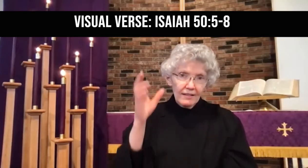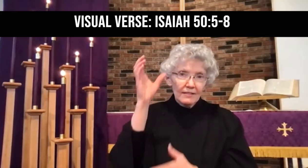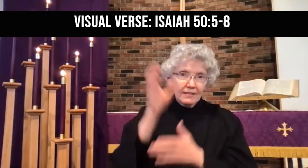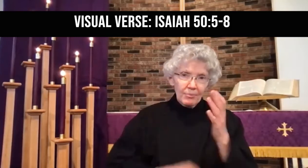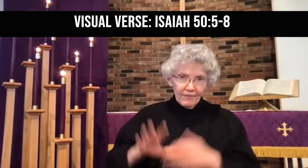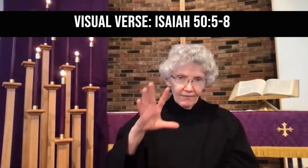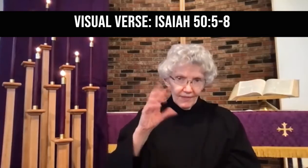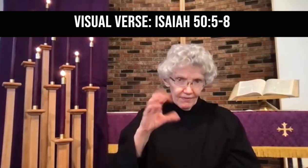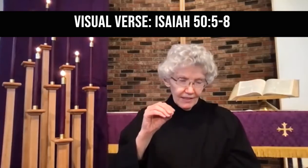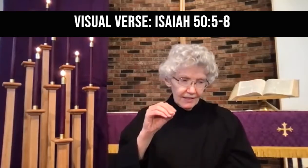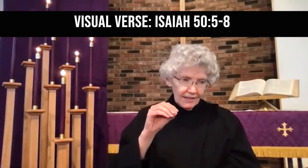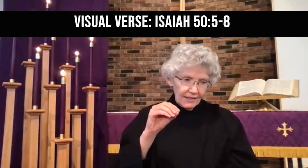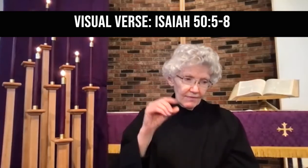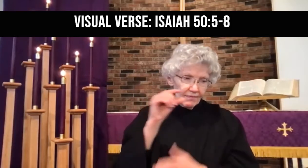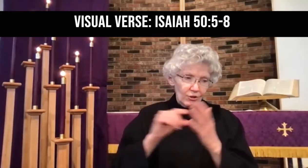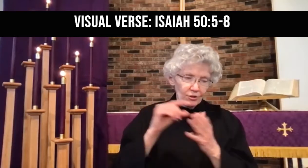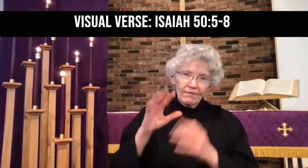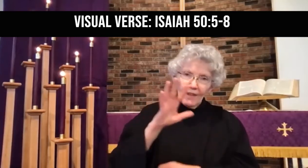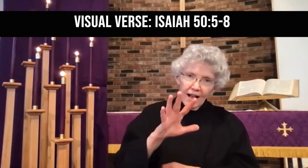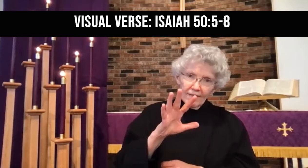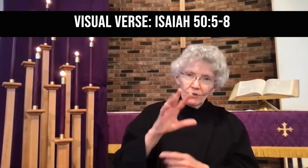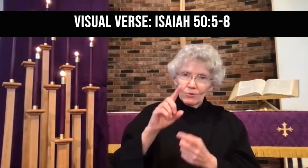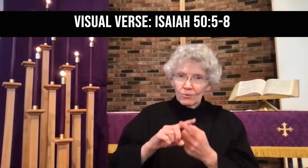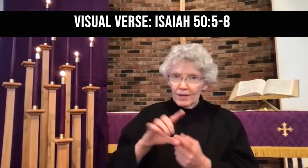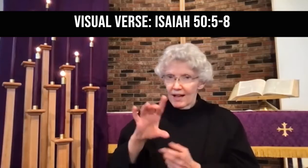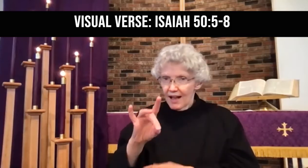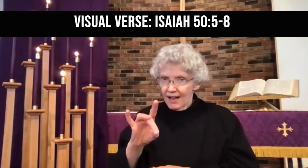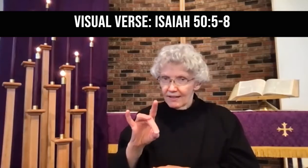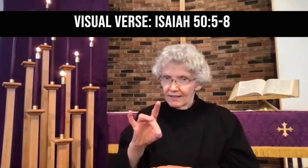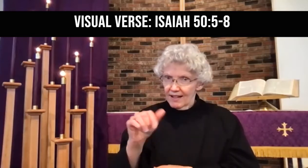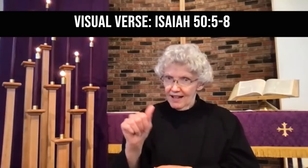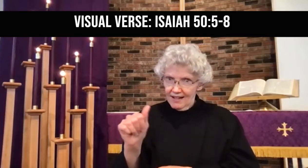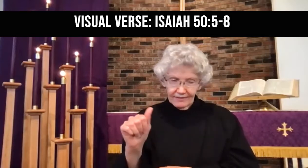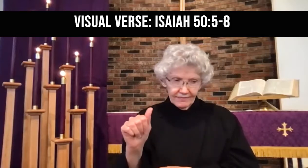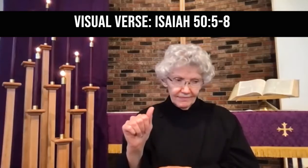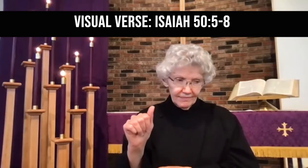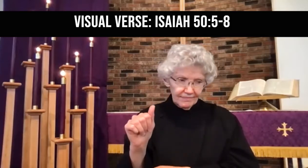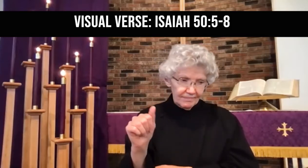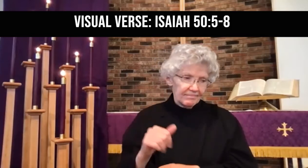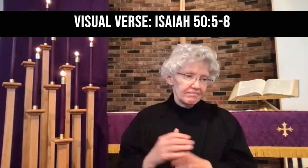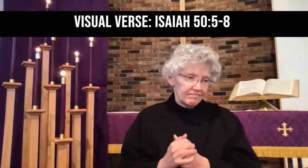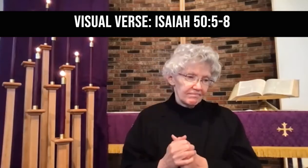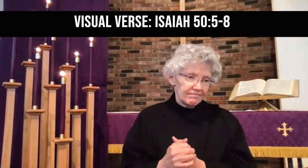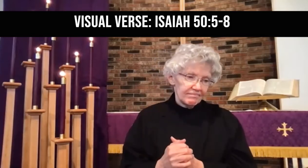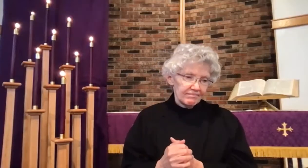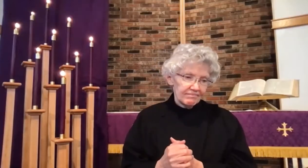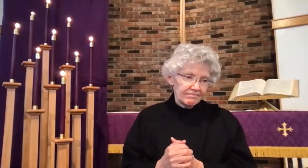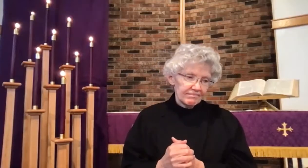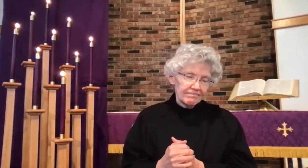Our first reading is from the book of Isaiah, chapter 50, verses 5 through 8.